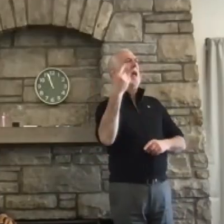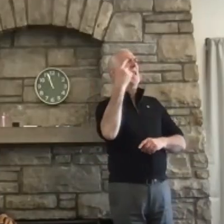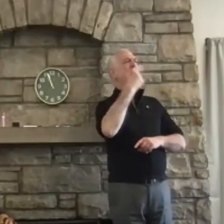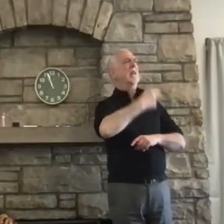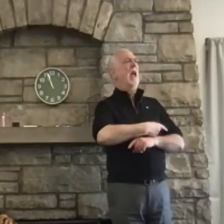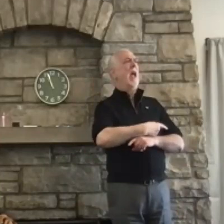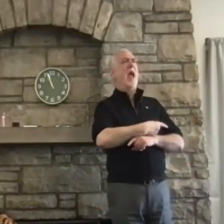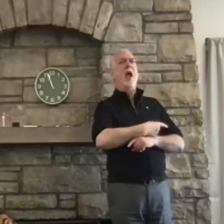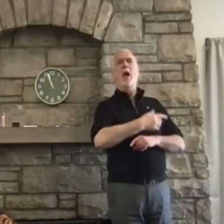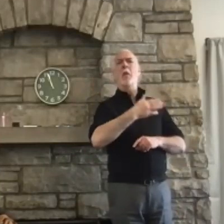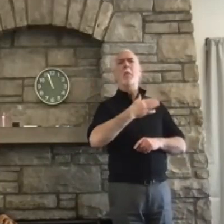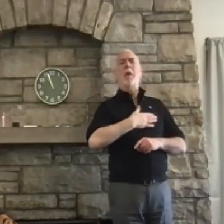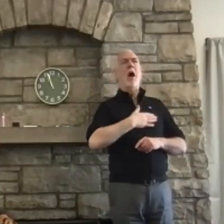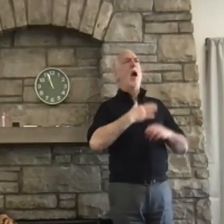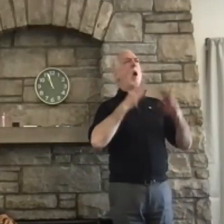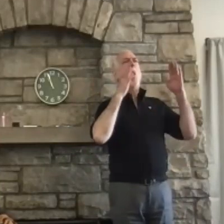my soul's birthday.